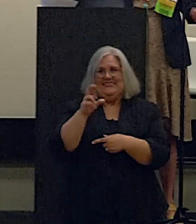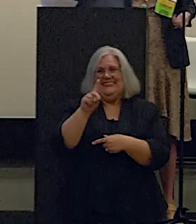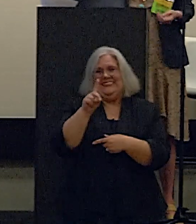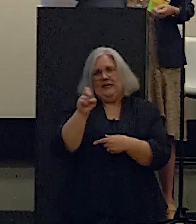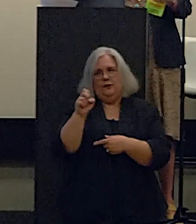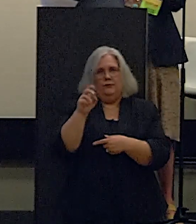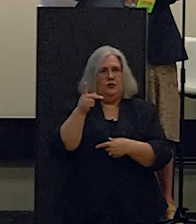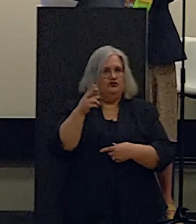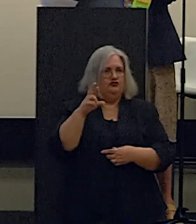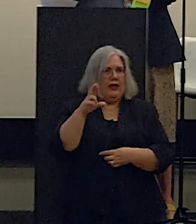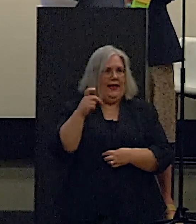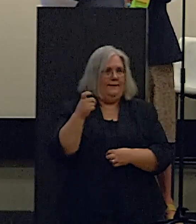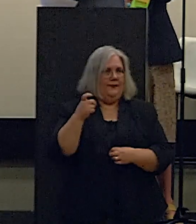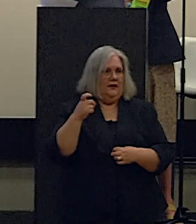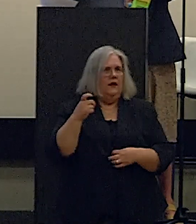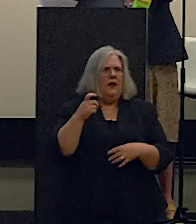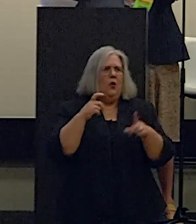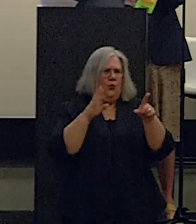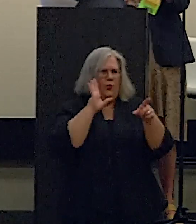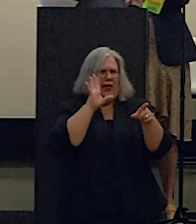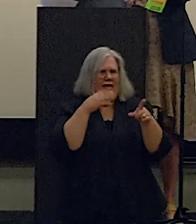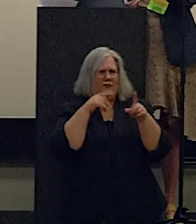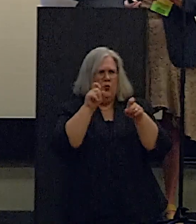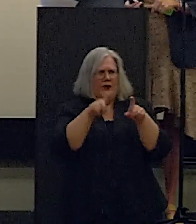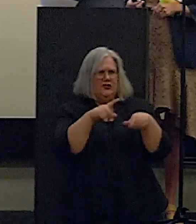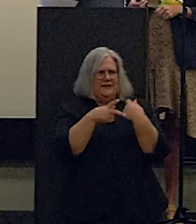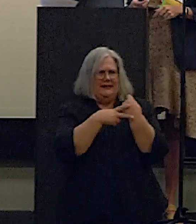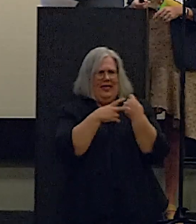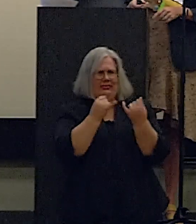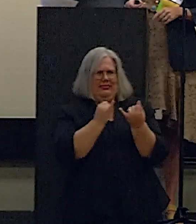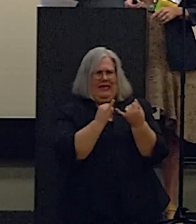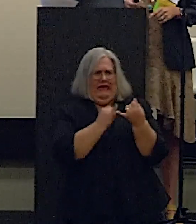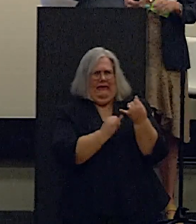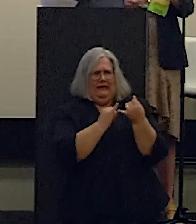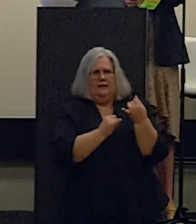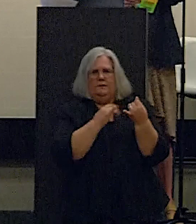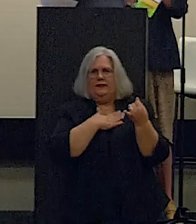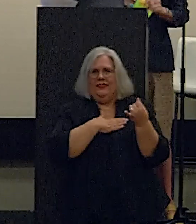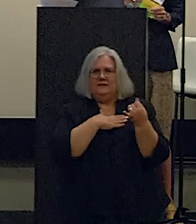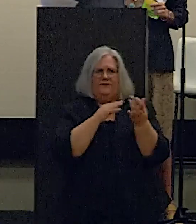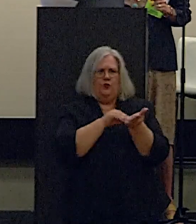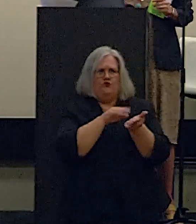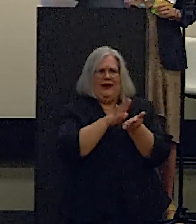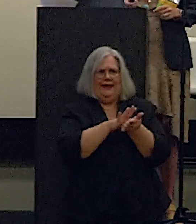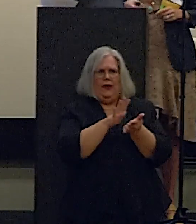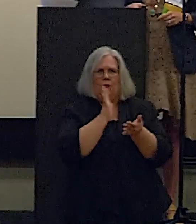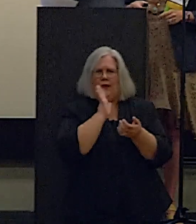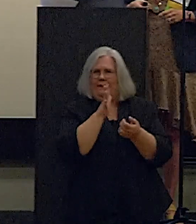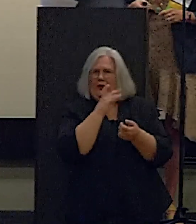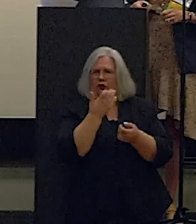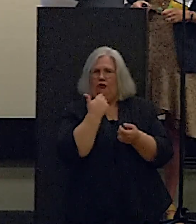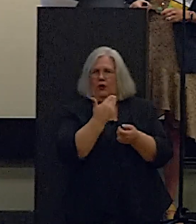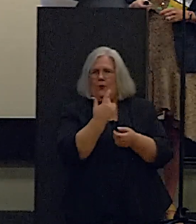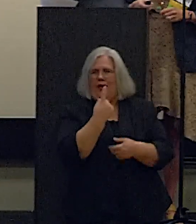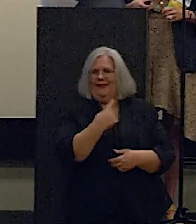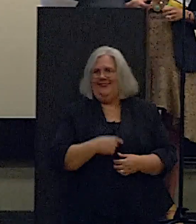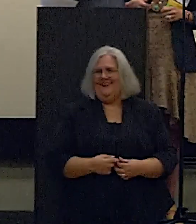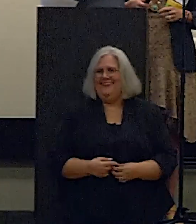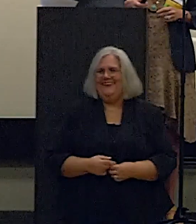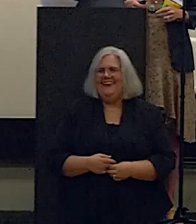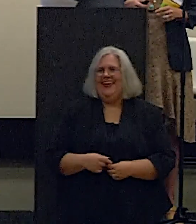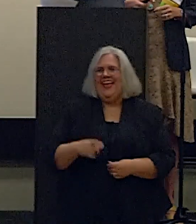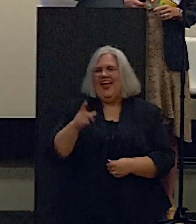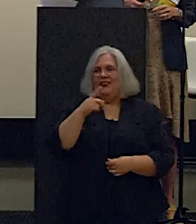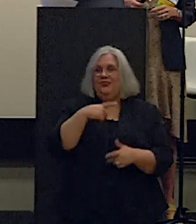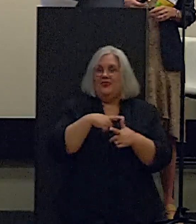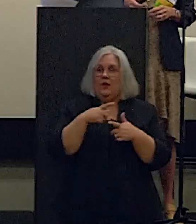be? We'll do questions and comments at the end. That's okay. Write it down because it's going to be good. And then we have lack